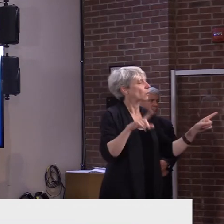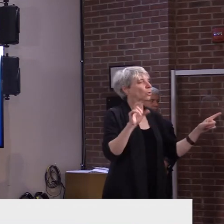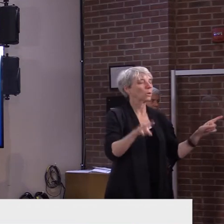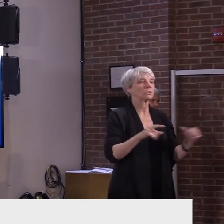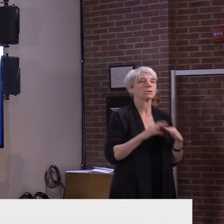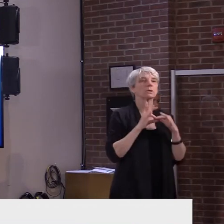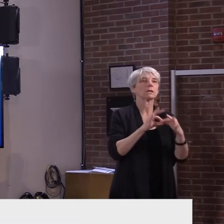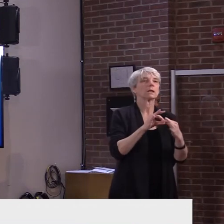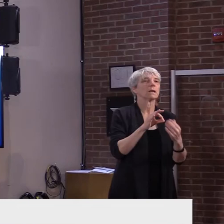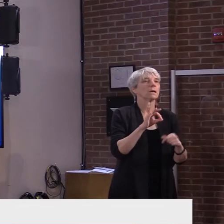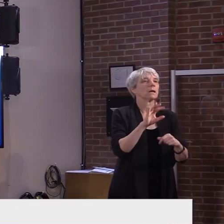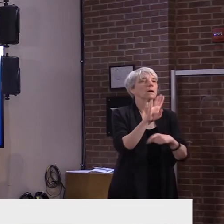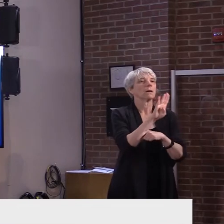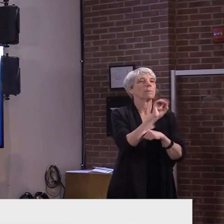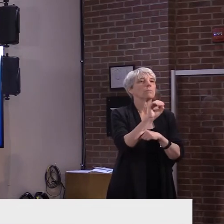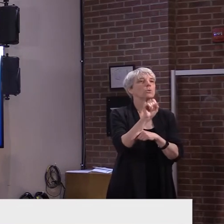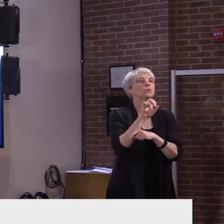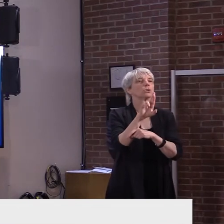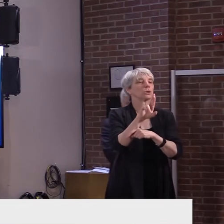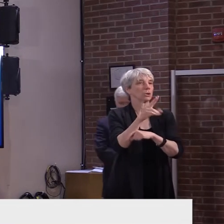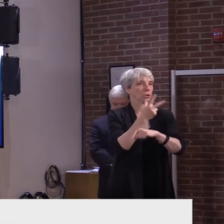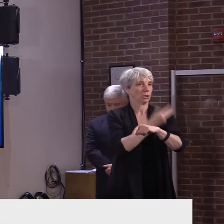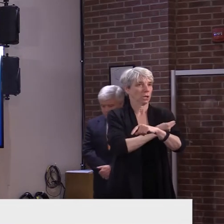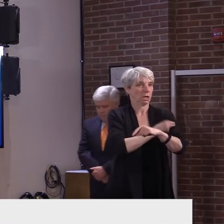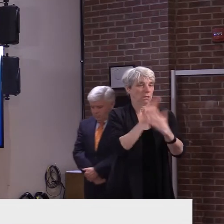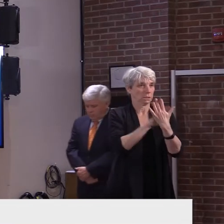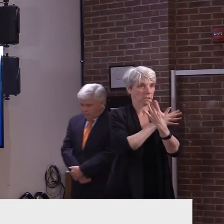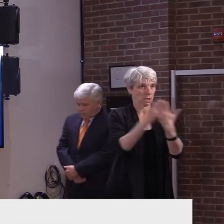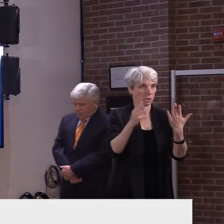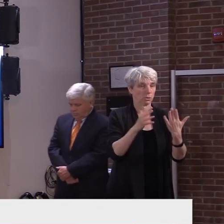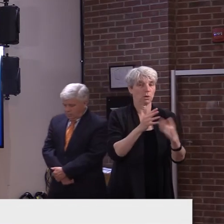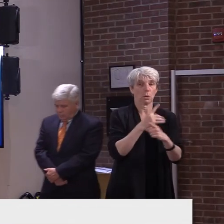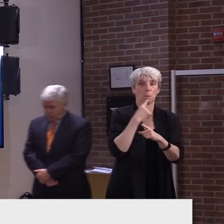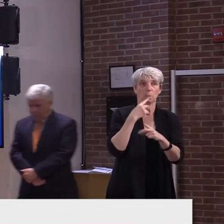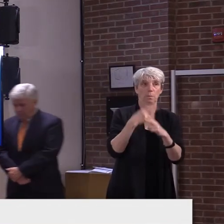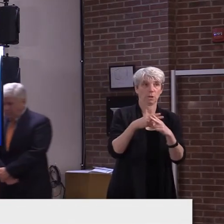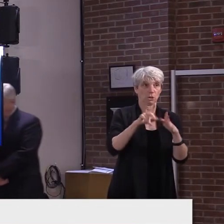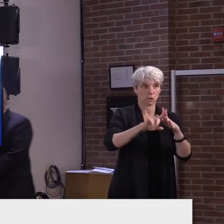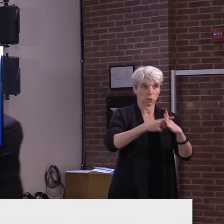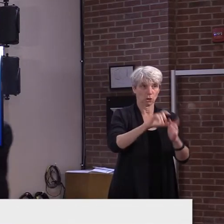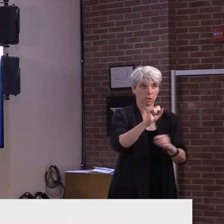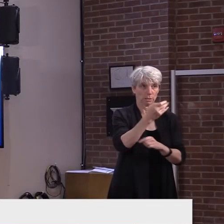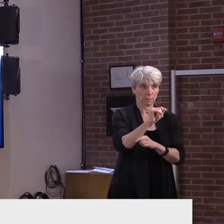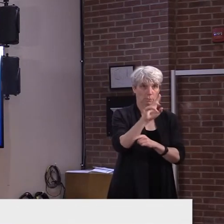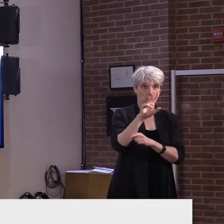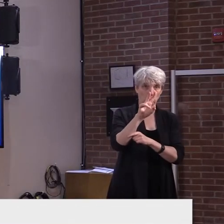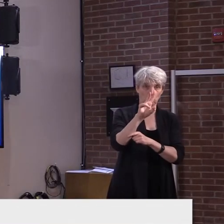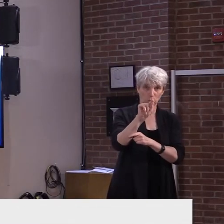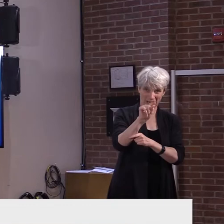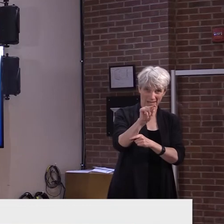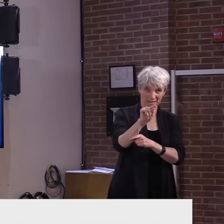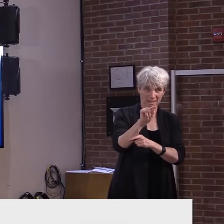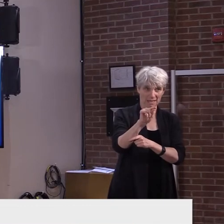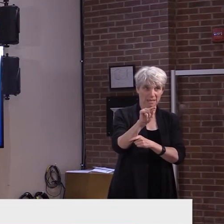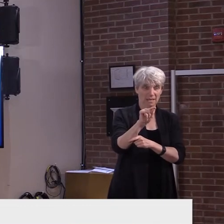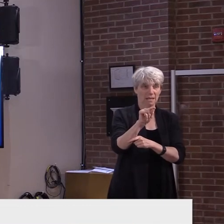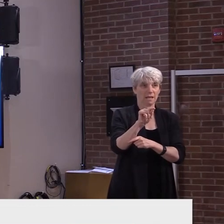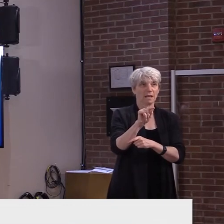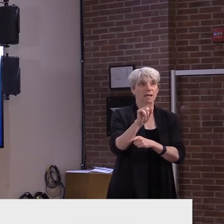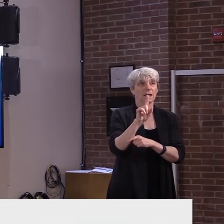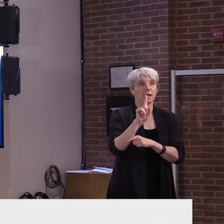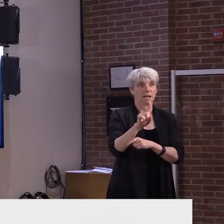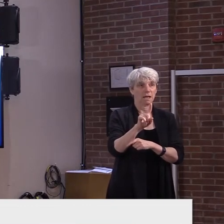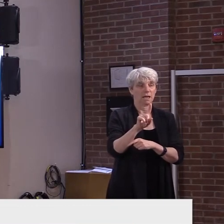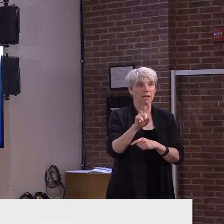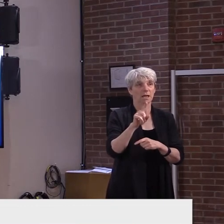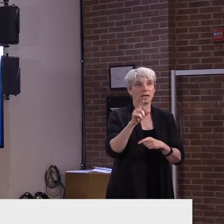the scheduling for the booster shot? Secretary Smith wanted to start on September 20th. I believe at mass sites, is this going to